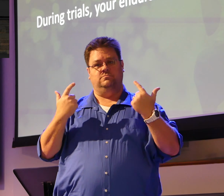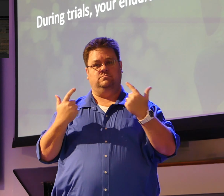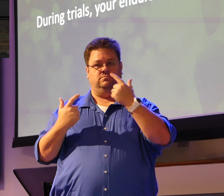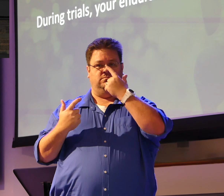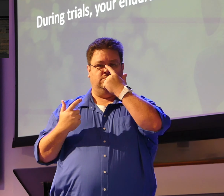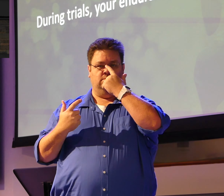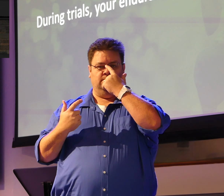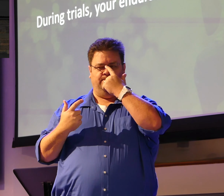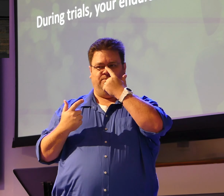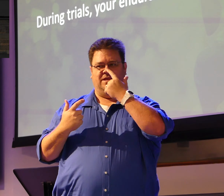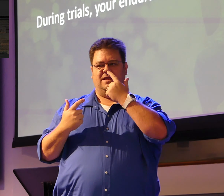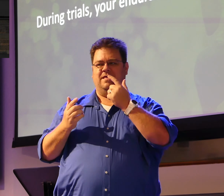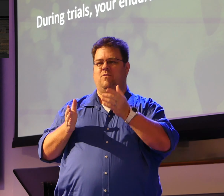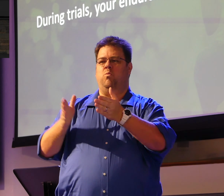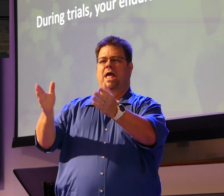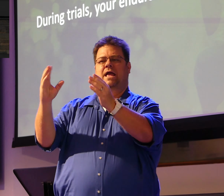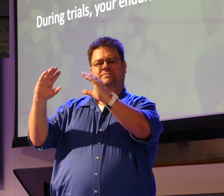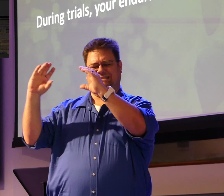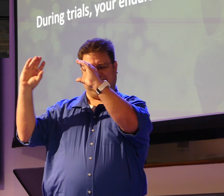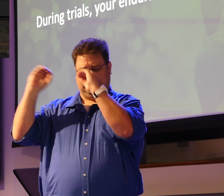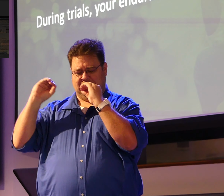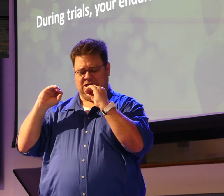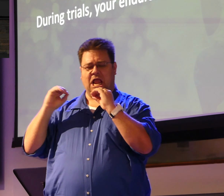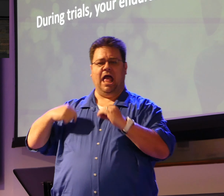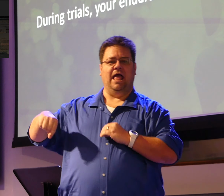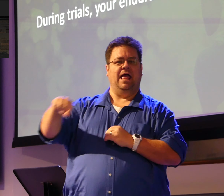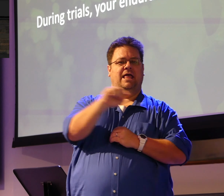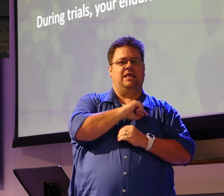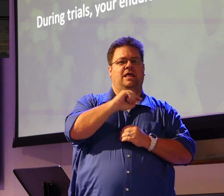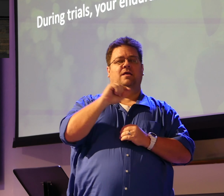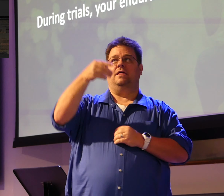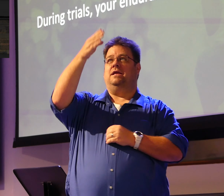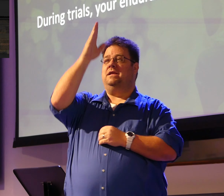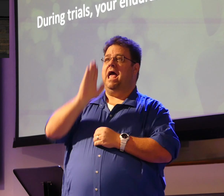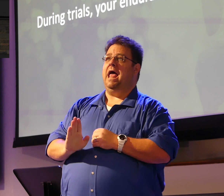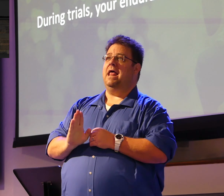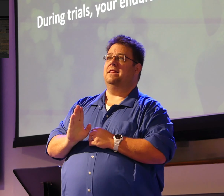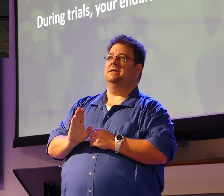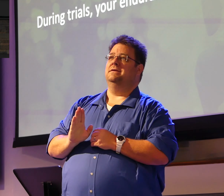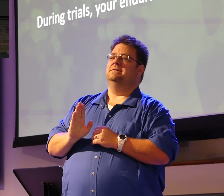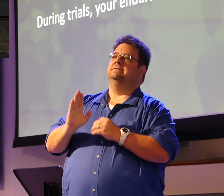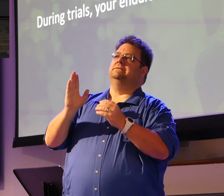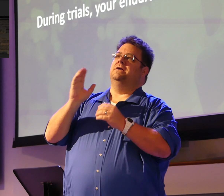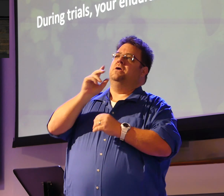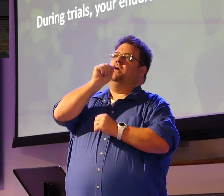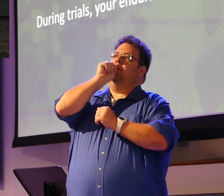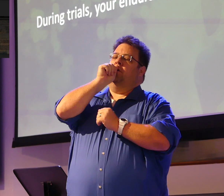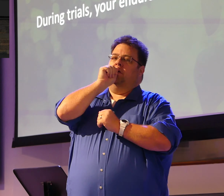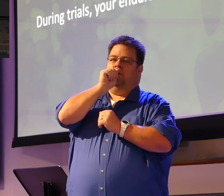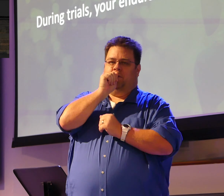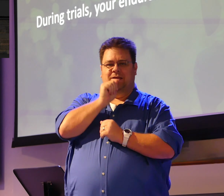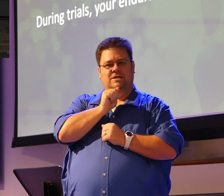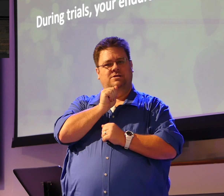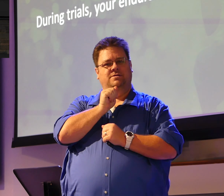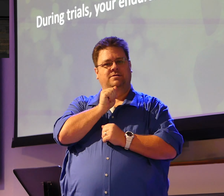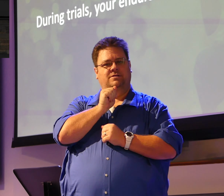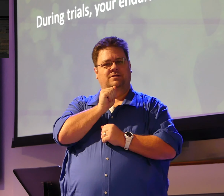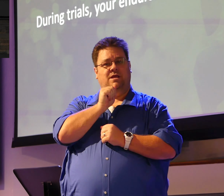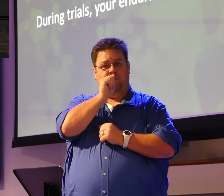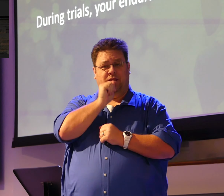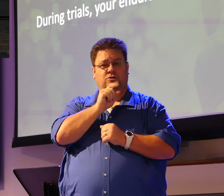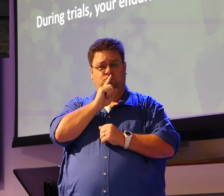problems in life they have a way of teaching us the godly virtue of patience is patience